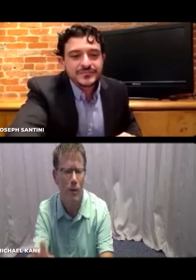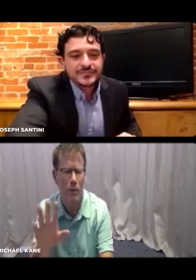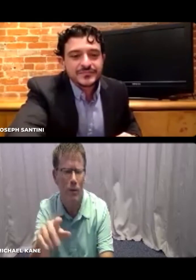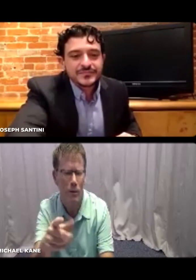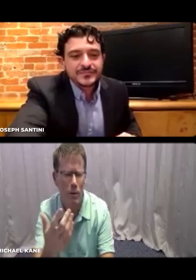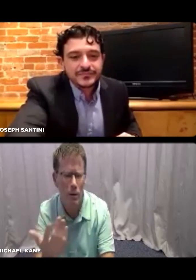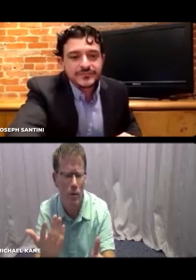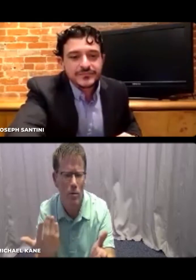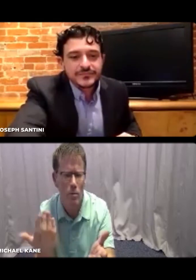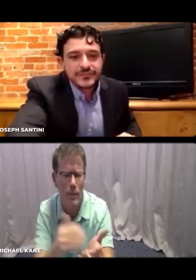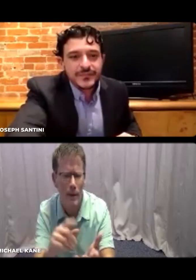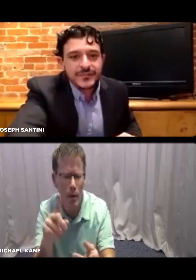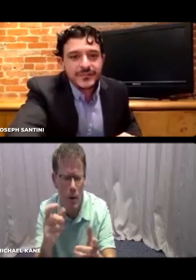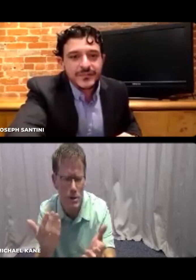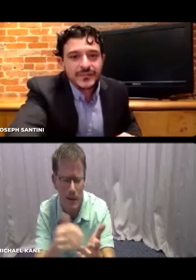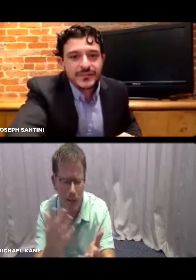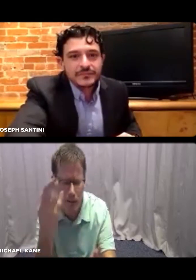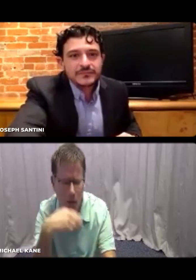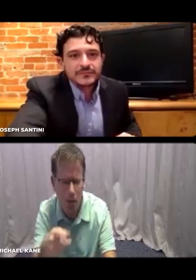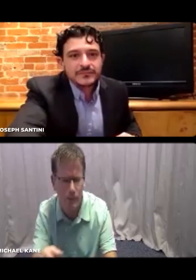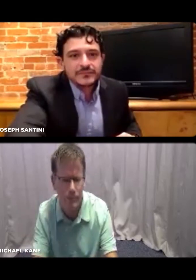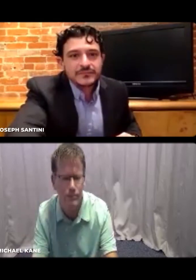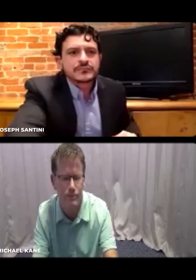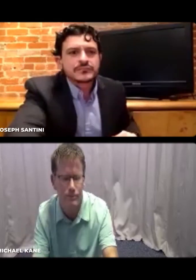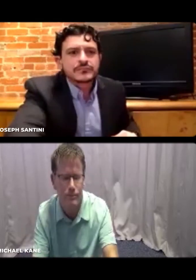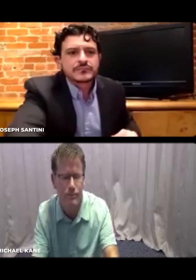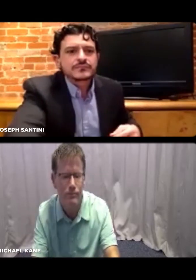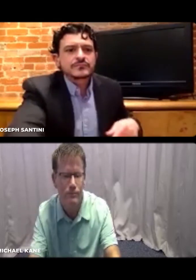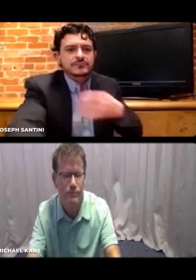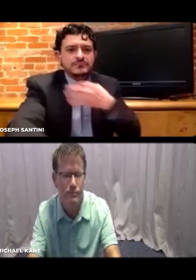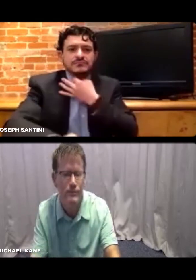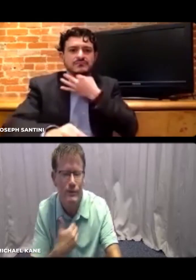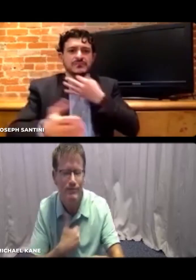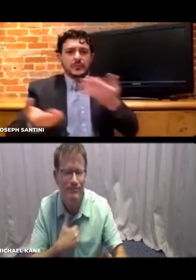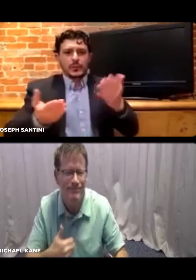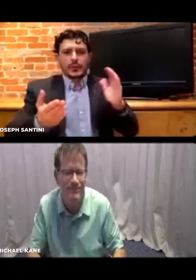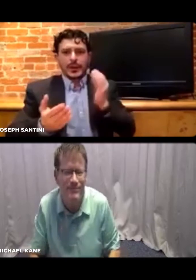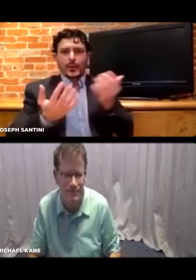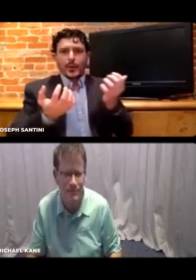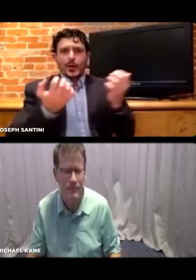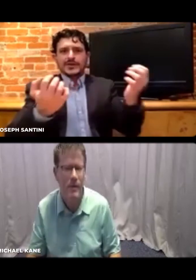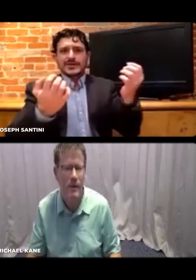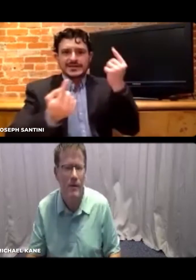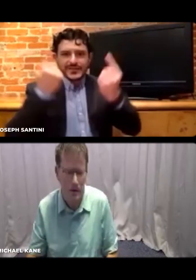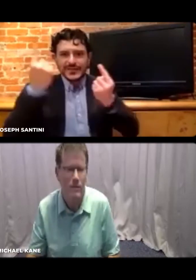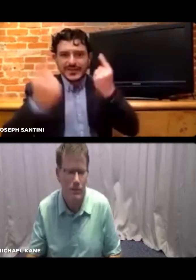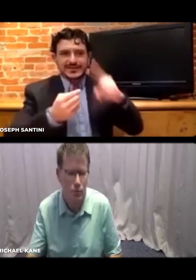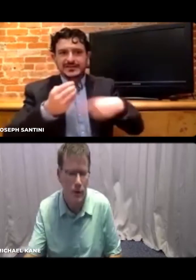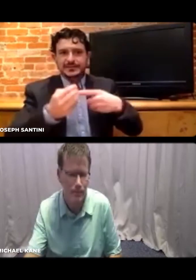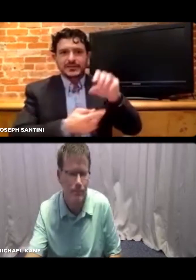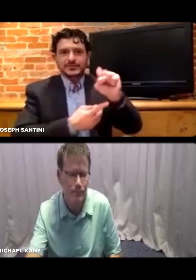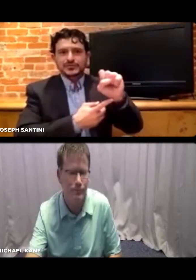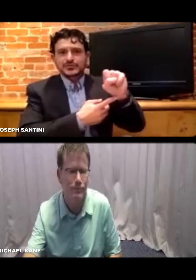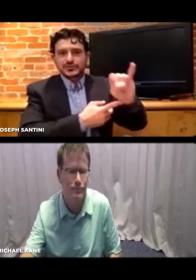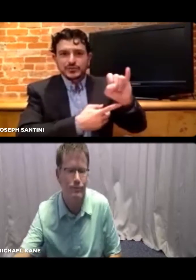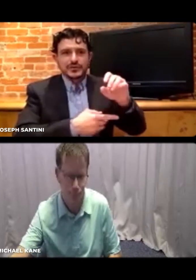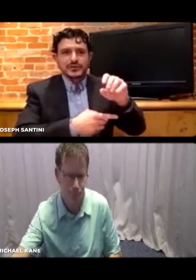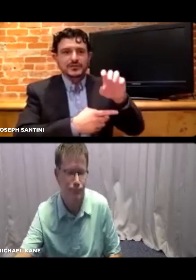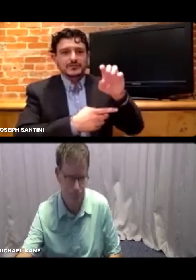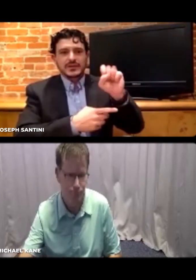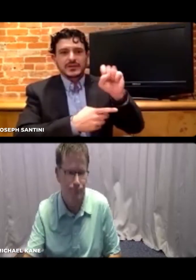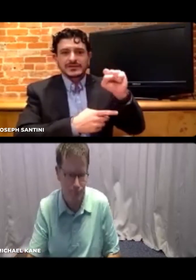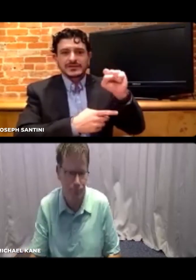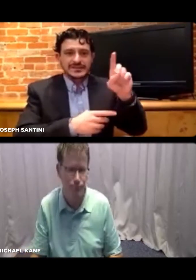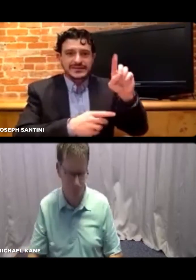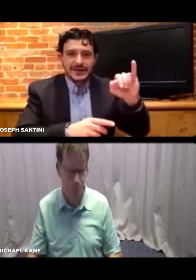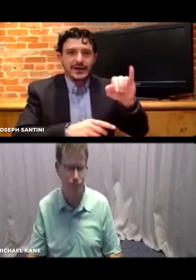impact that may have on them. I'm sorry, can you repeat your question? Oh, Mike, I was just asking the audience if they have any thoughts on